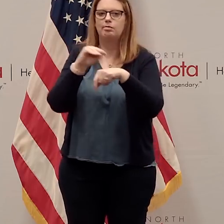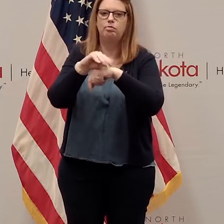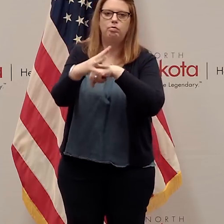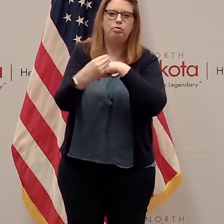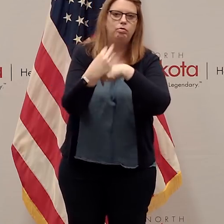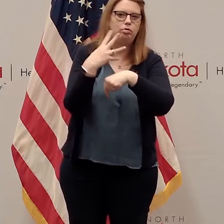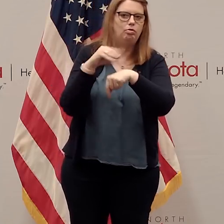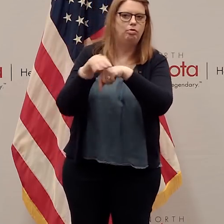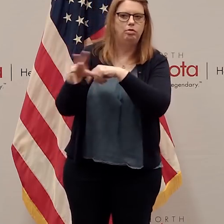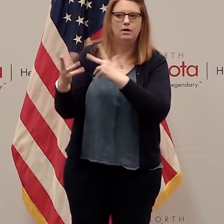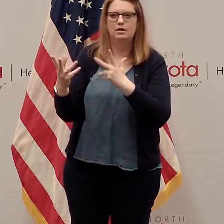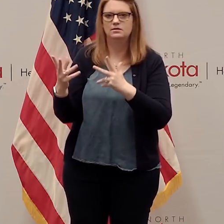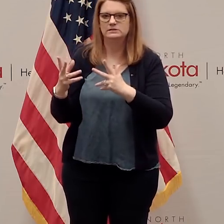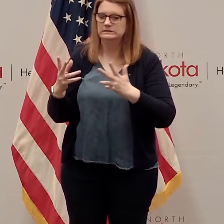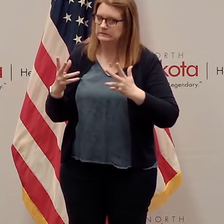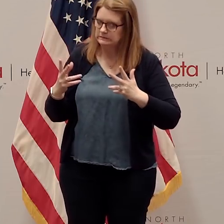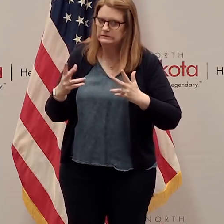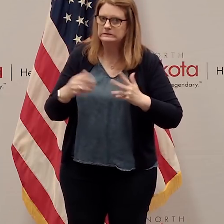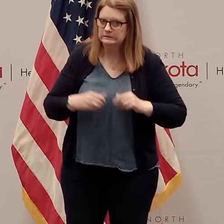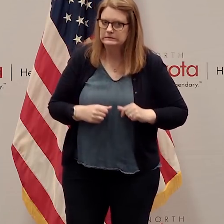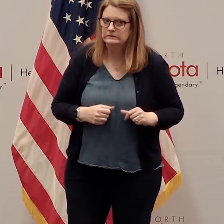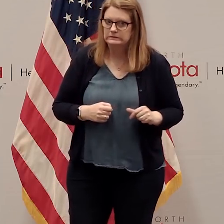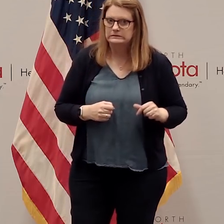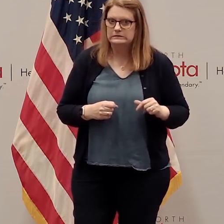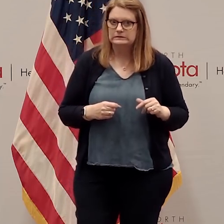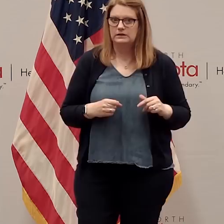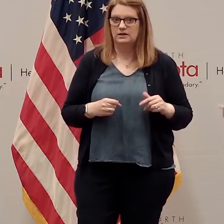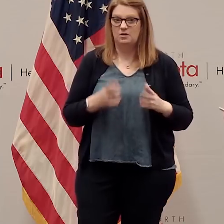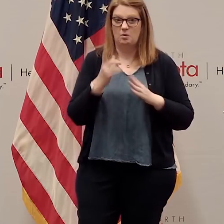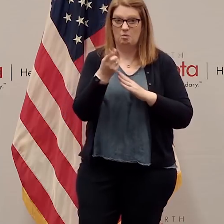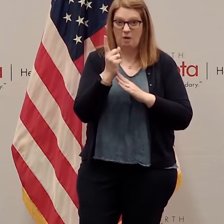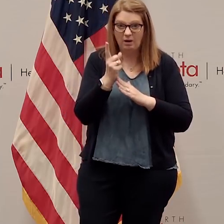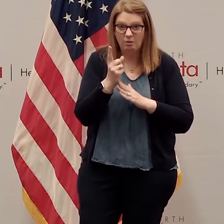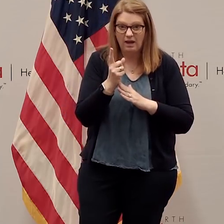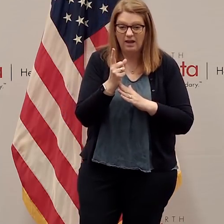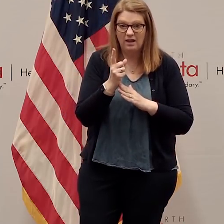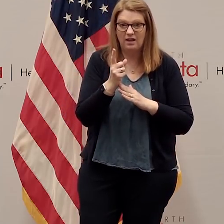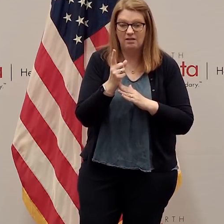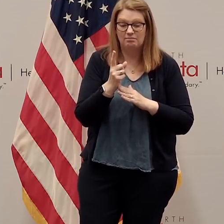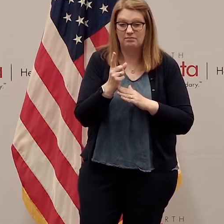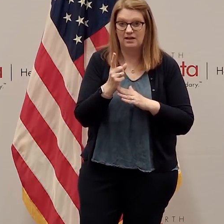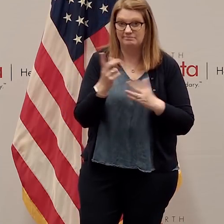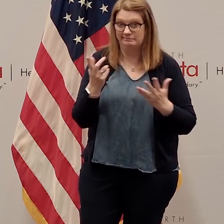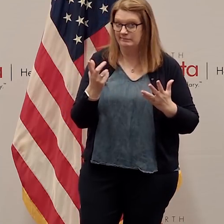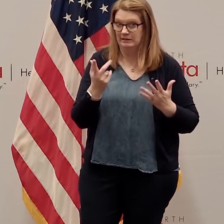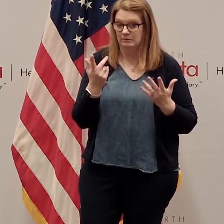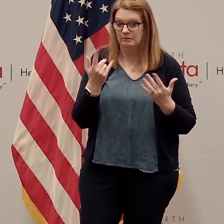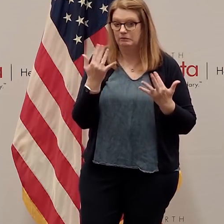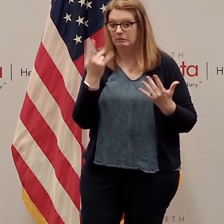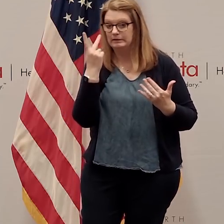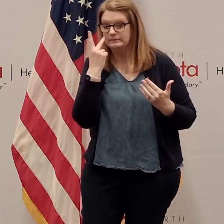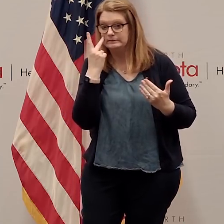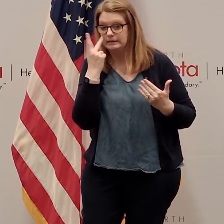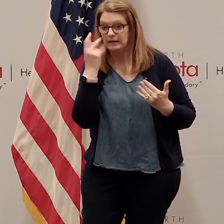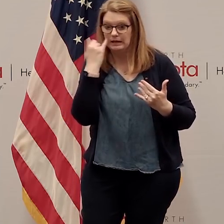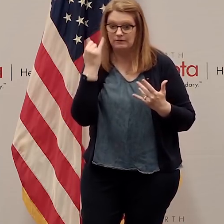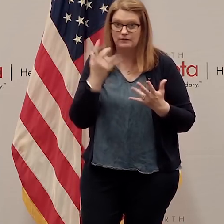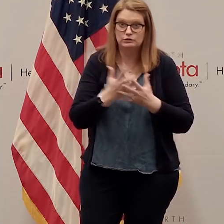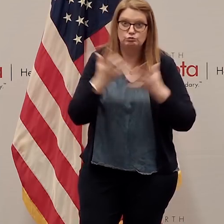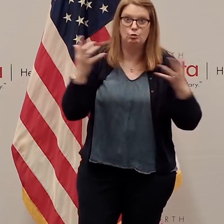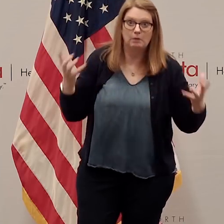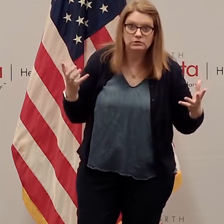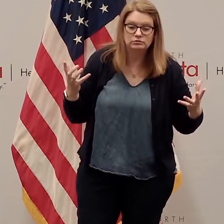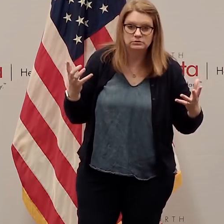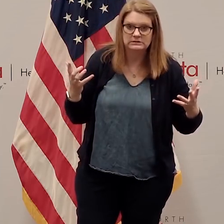contact, we won't know if we've opened the dial too much right away. We may not know for a week or two. So while we're learning about how